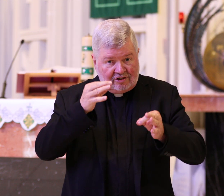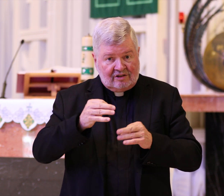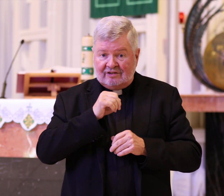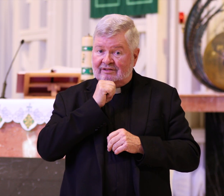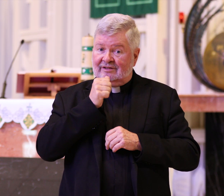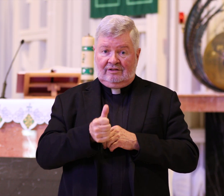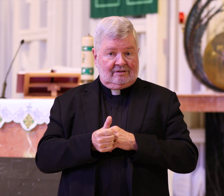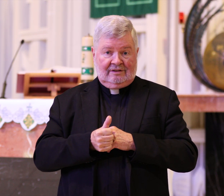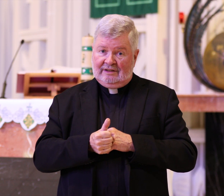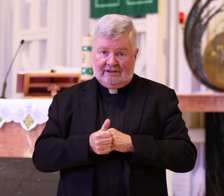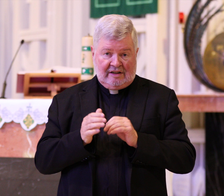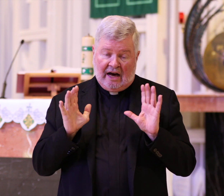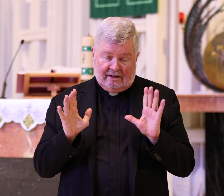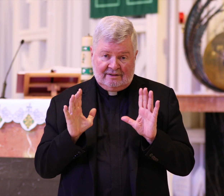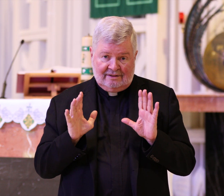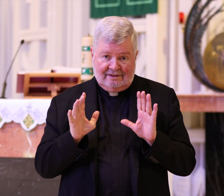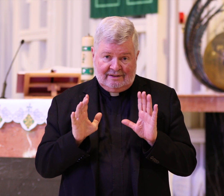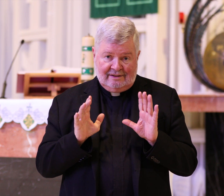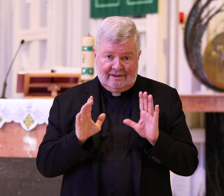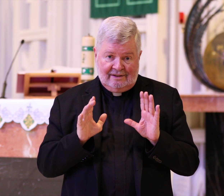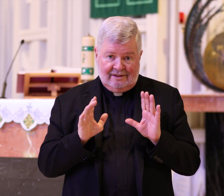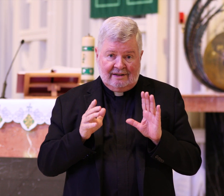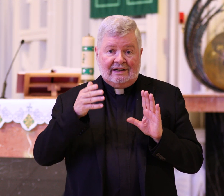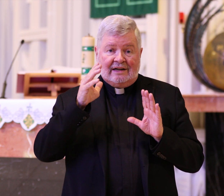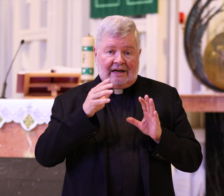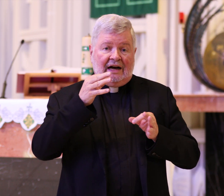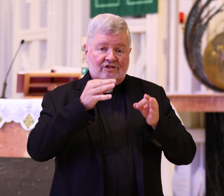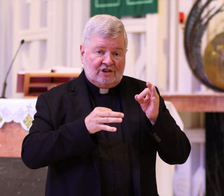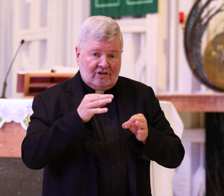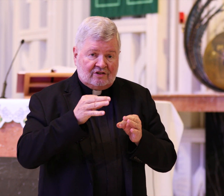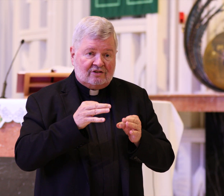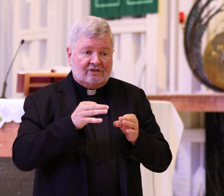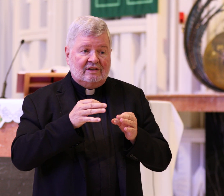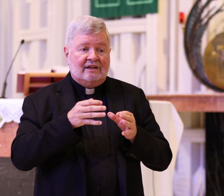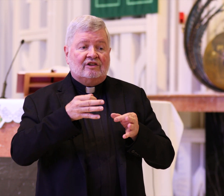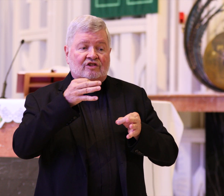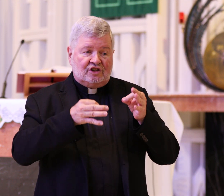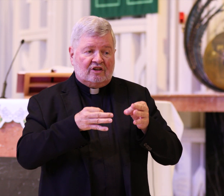justice, it's not. God's